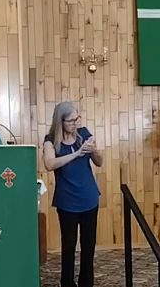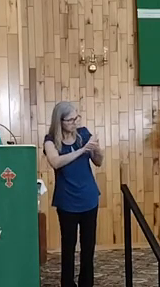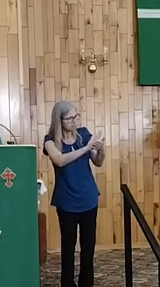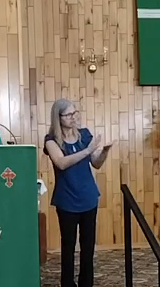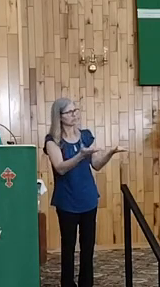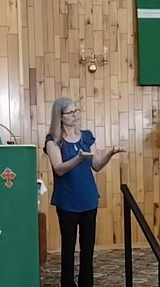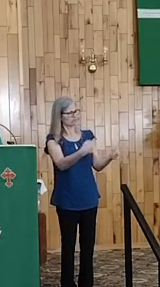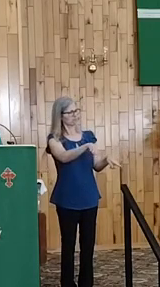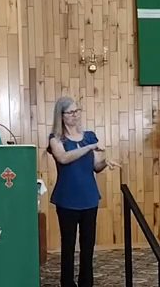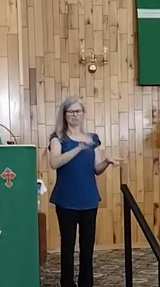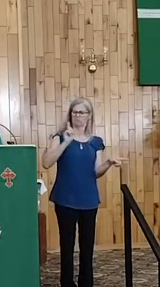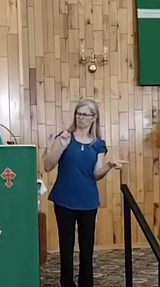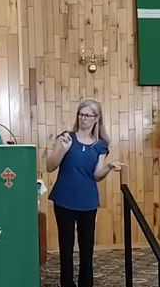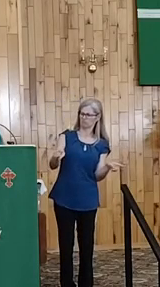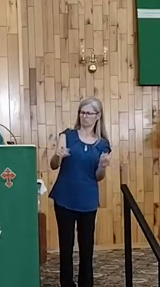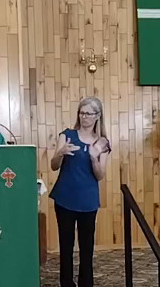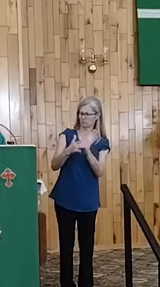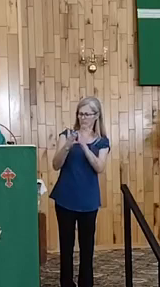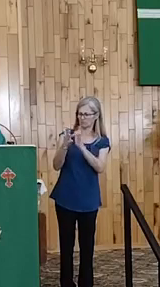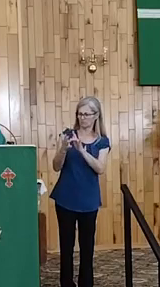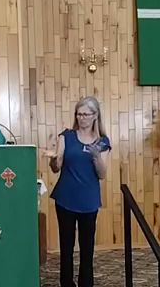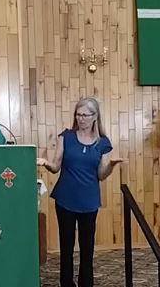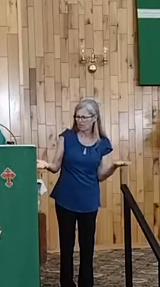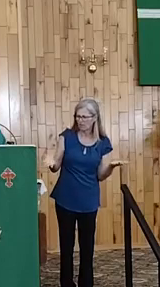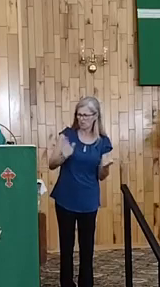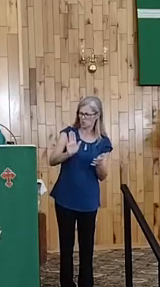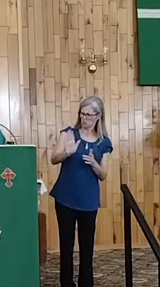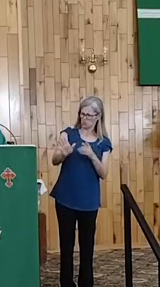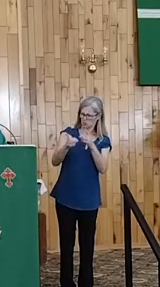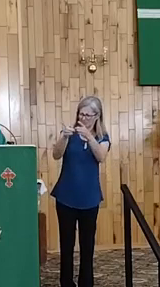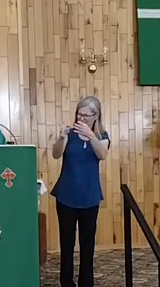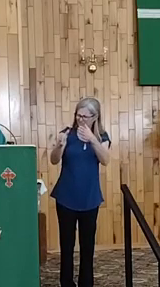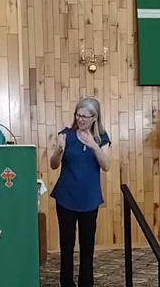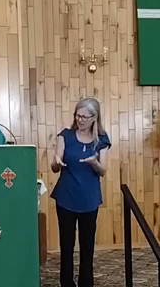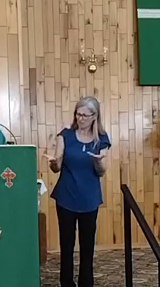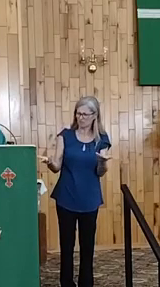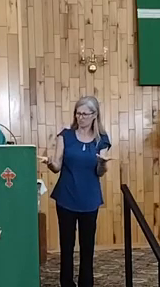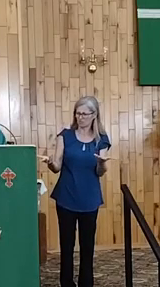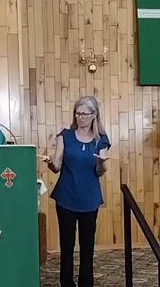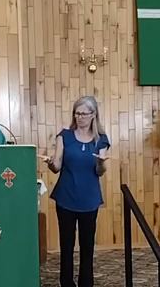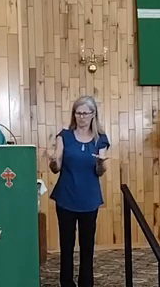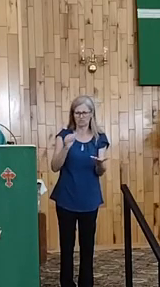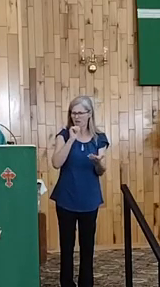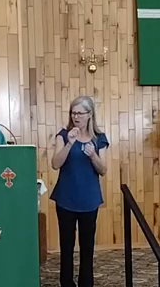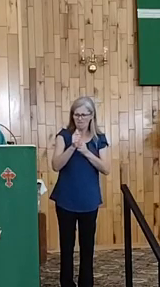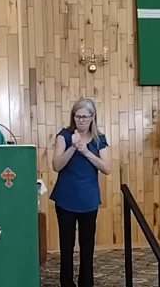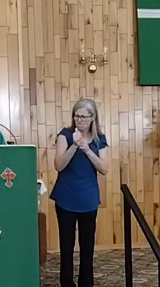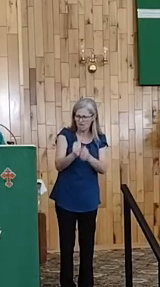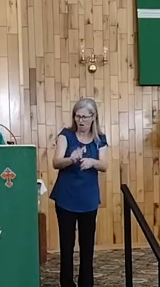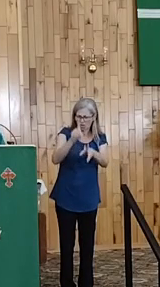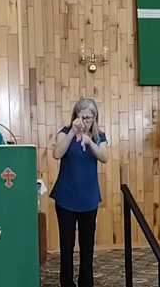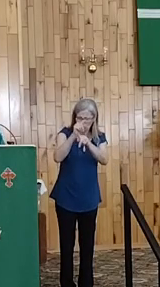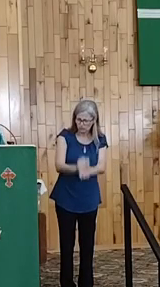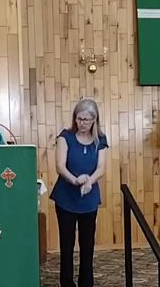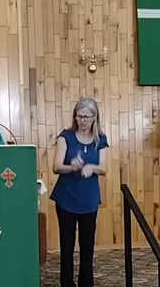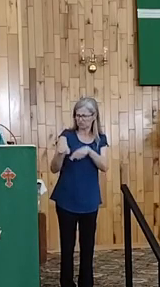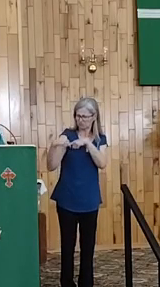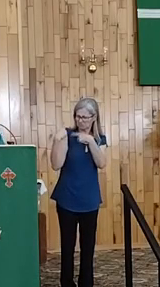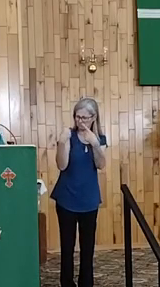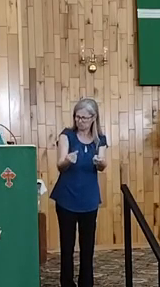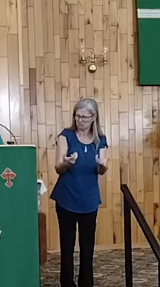questioned him, "Why do your disciples not follow the tradition of the